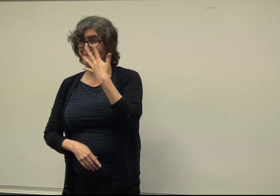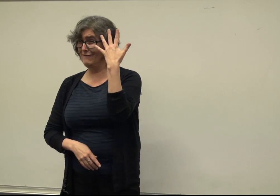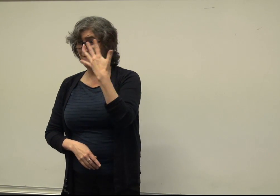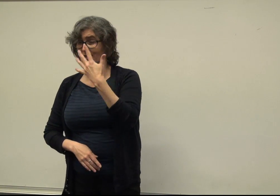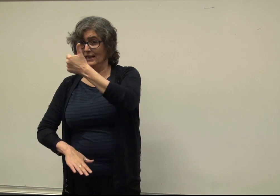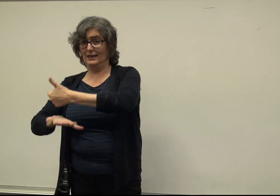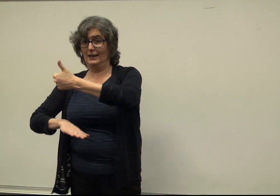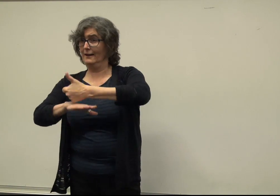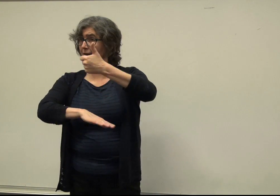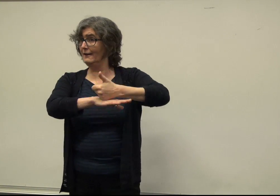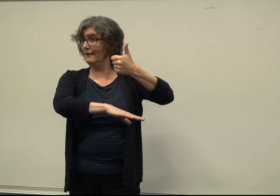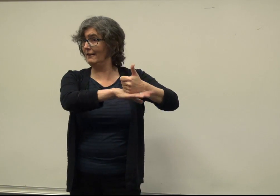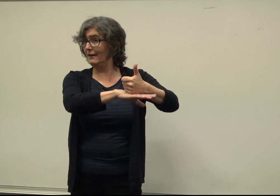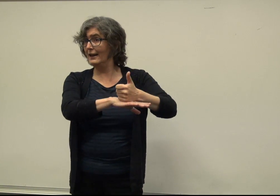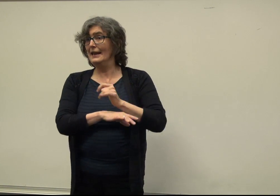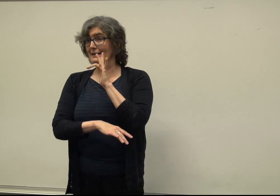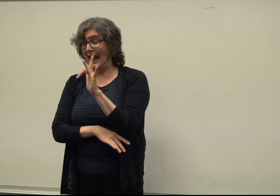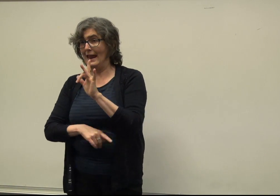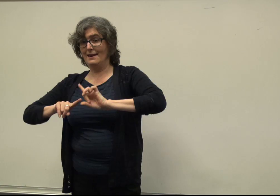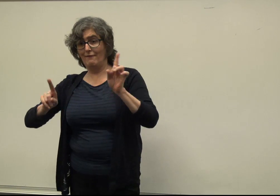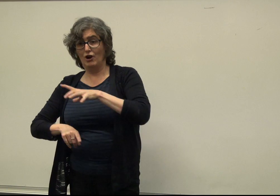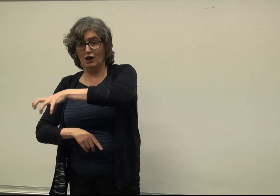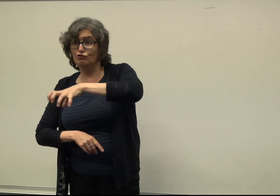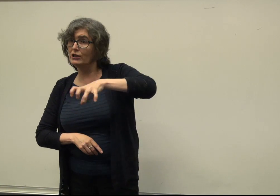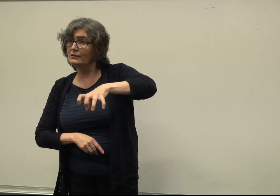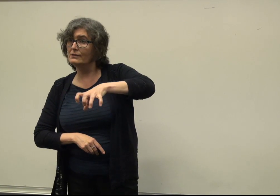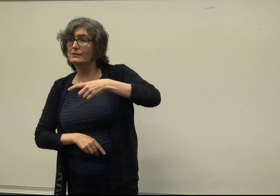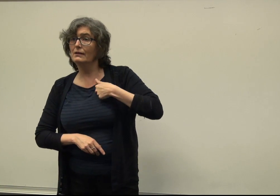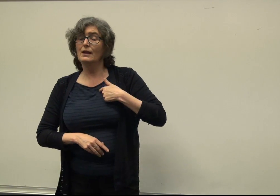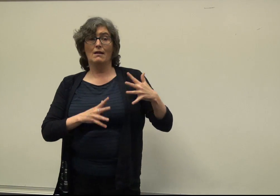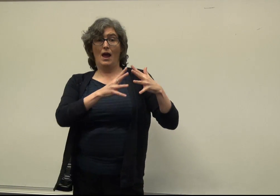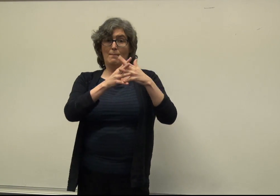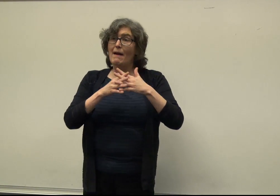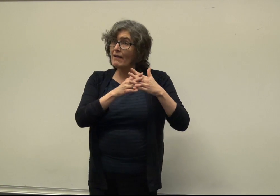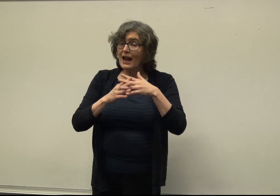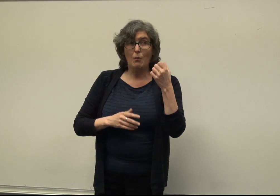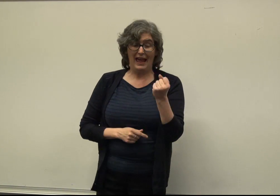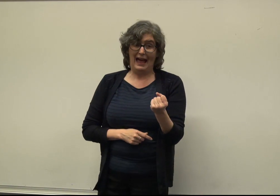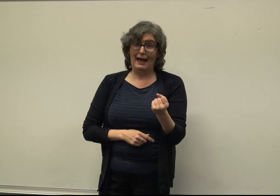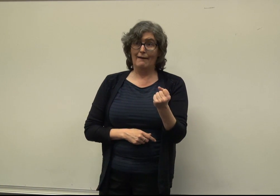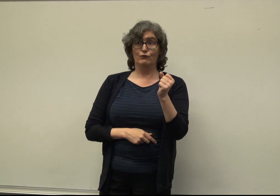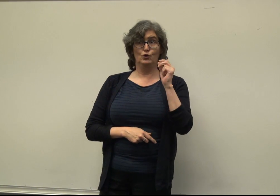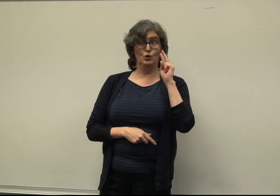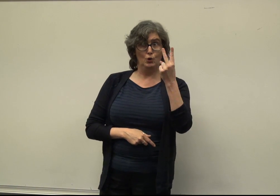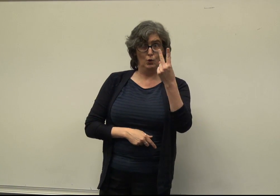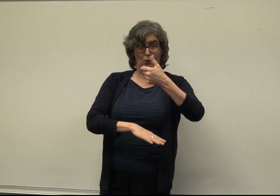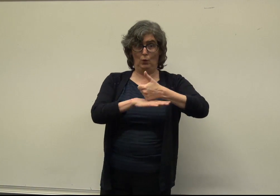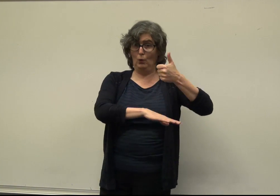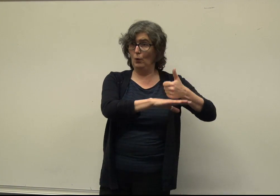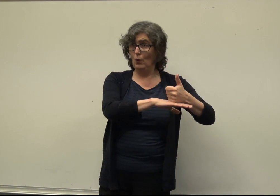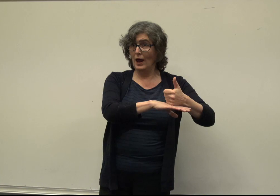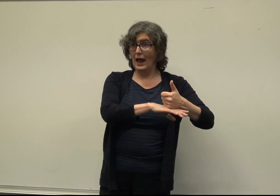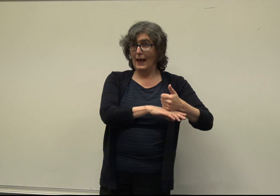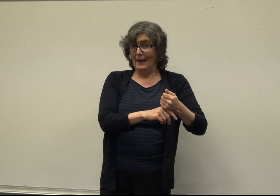countries, and we're growing in North America. We have 2 branches at the moment, but we will soon have a 3rd in September